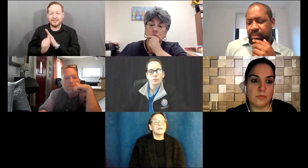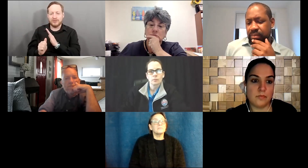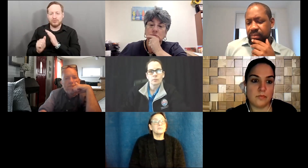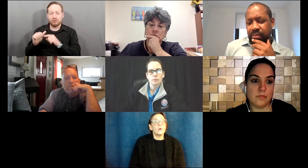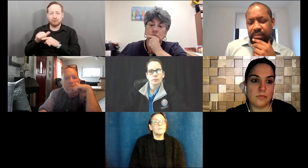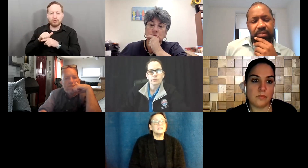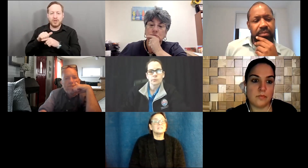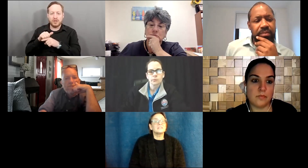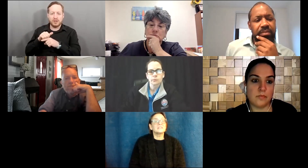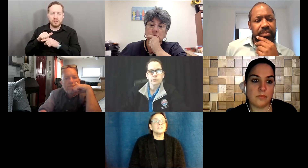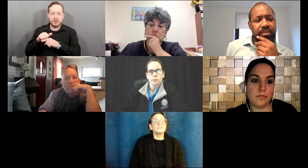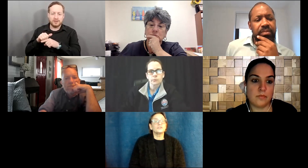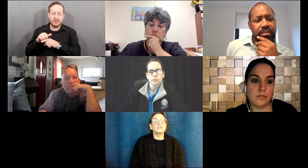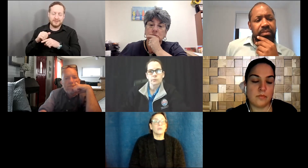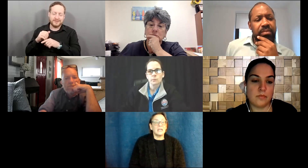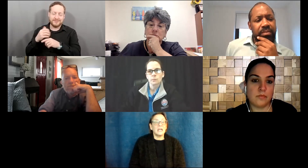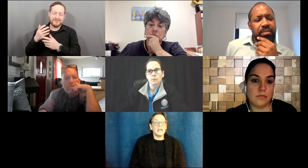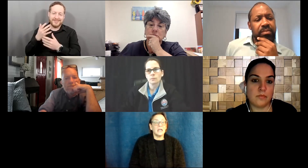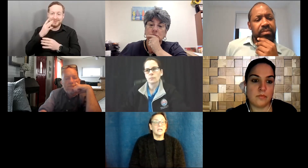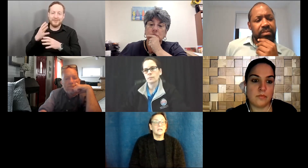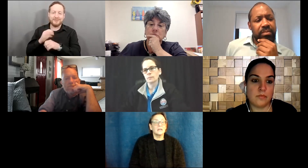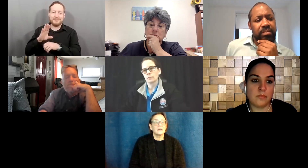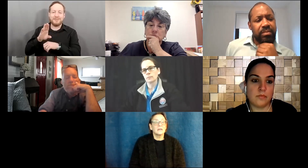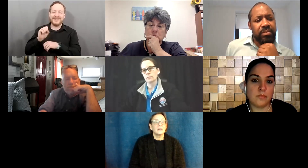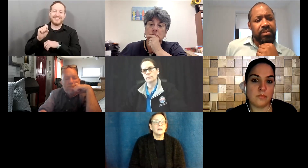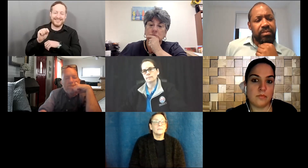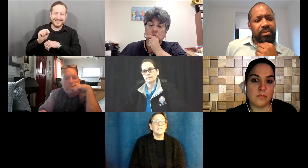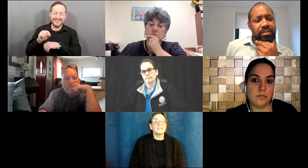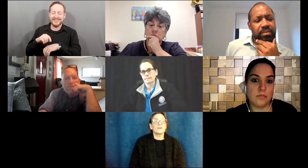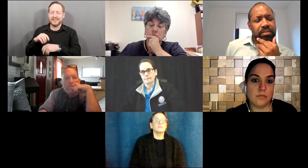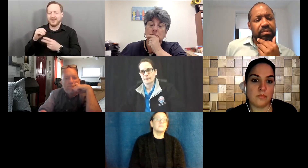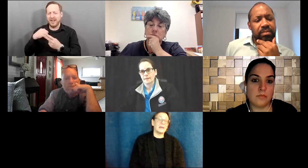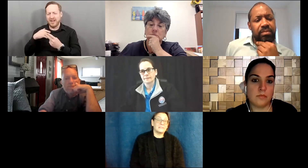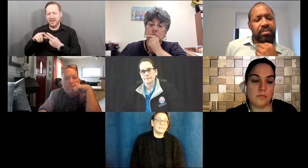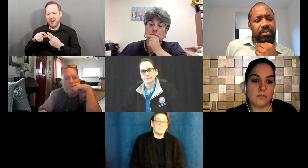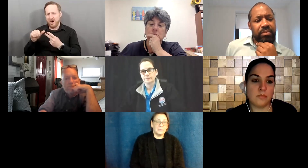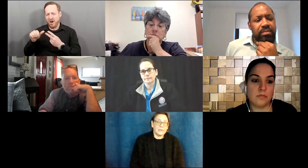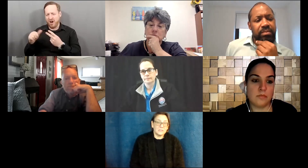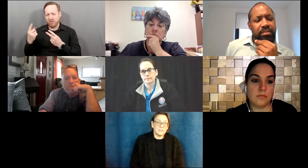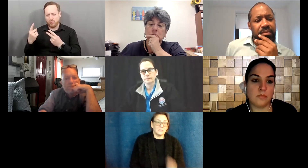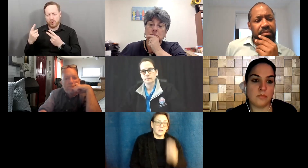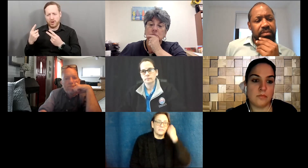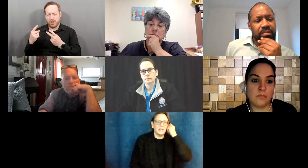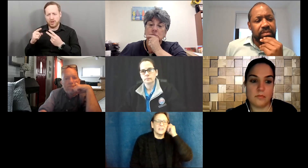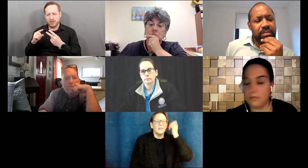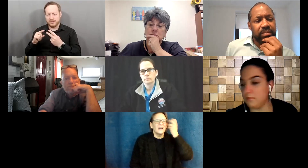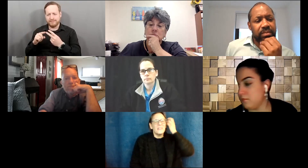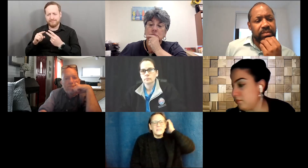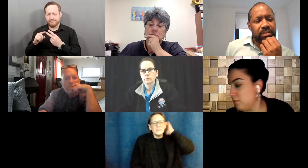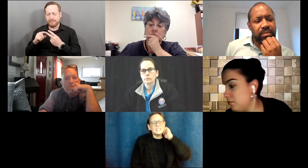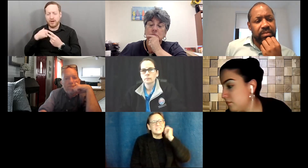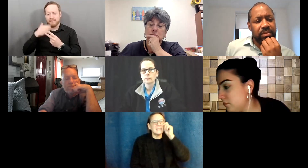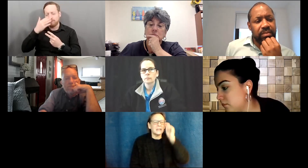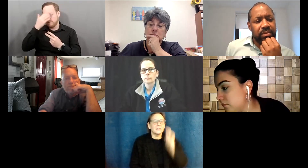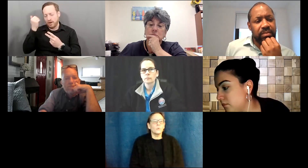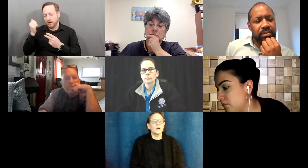Basic Employment Skills Training. I mean, it's called BEST, B-E-S-T. It's kind of funny. And then there